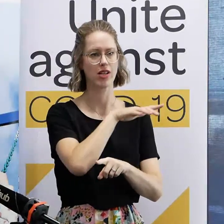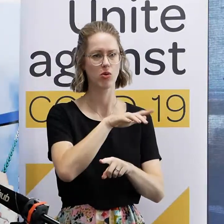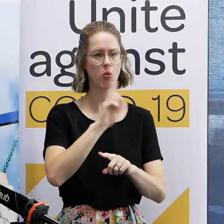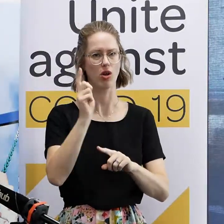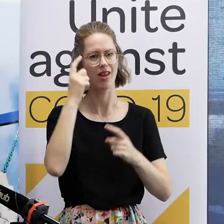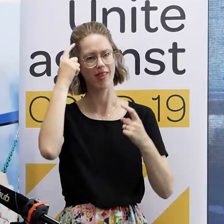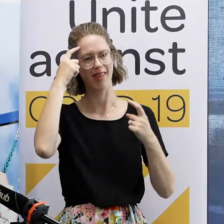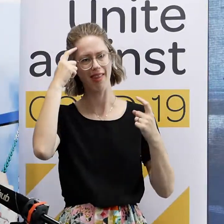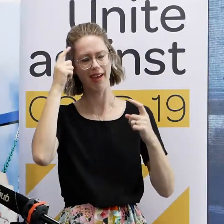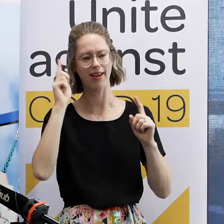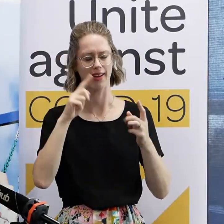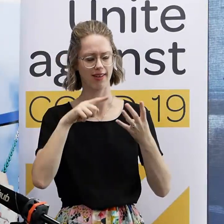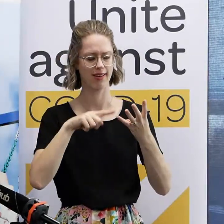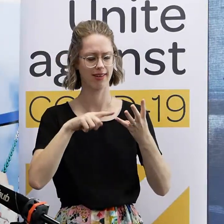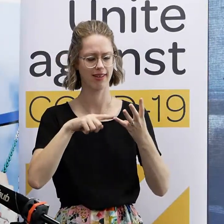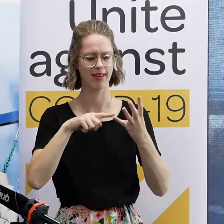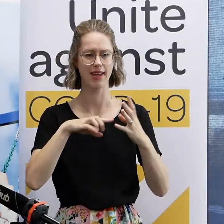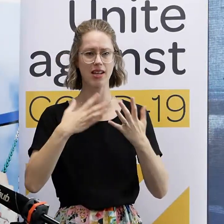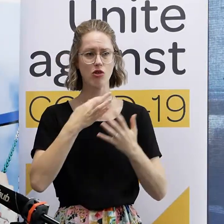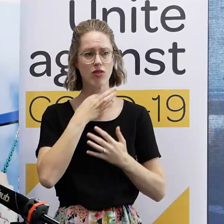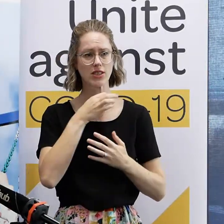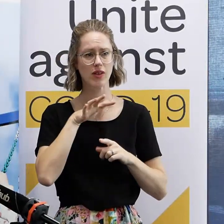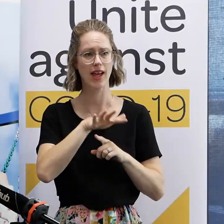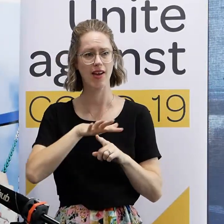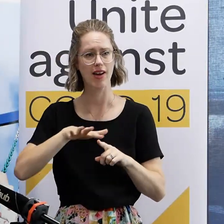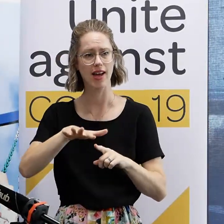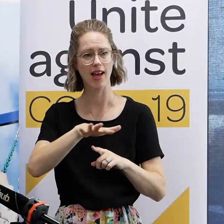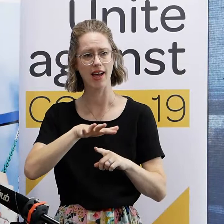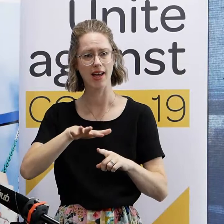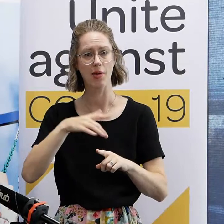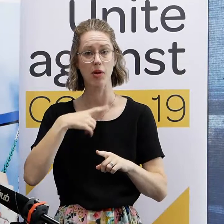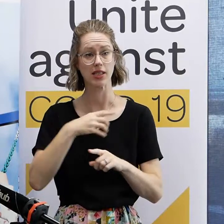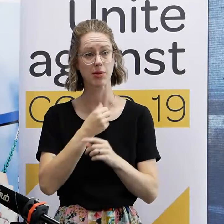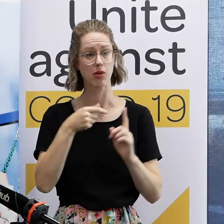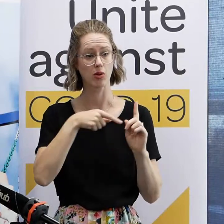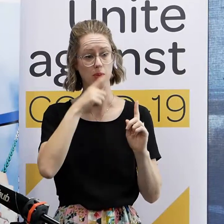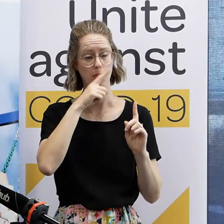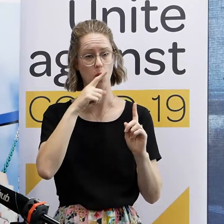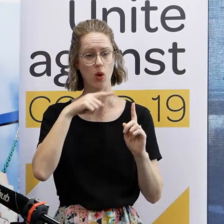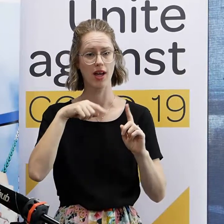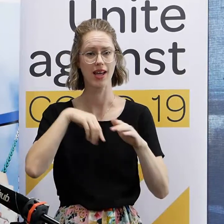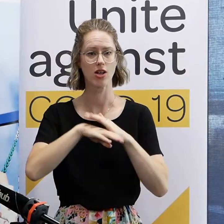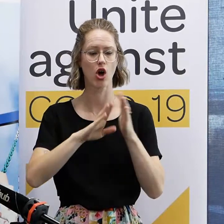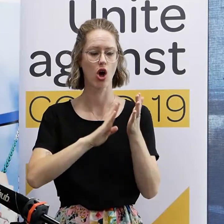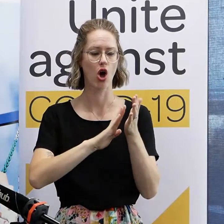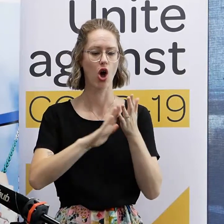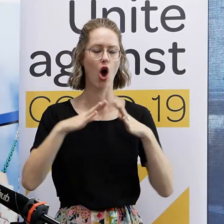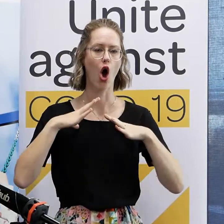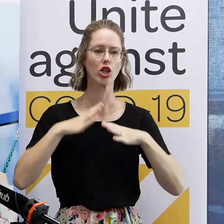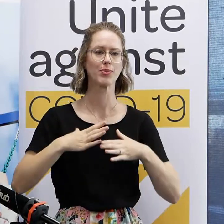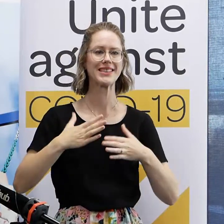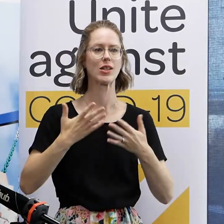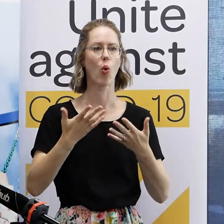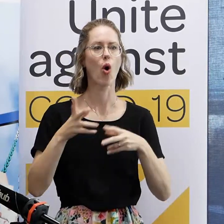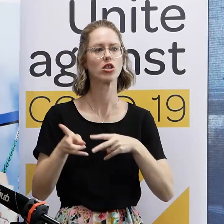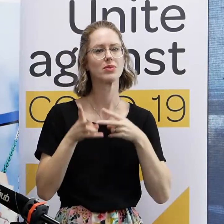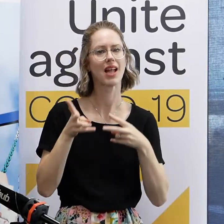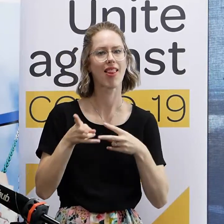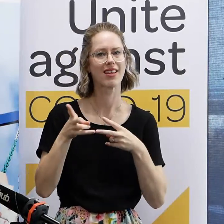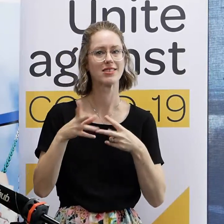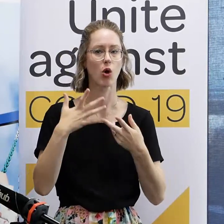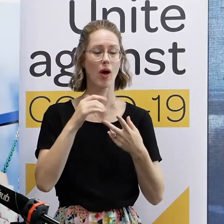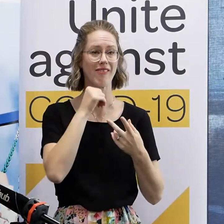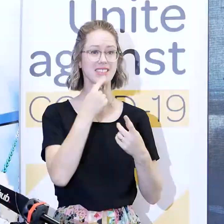to, and is there any risk to the area they're going to? Because some of these people are in hospices or in hospitals or the like, and there